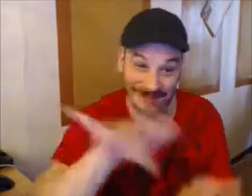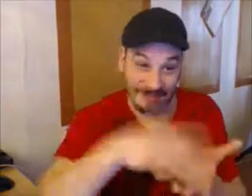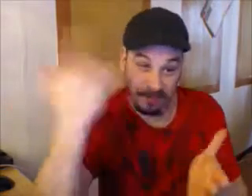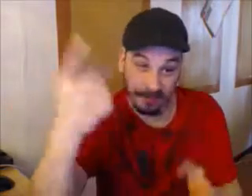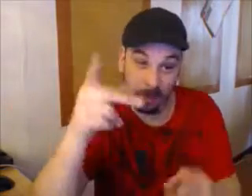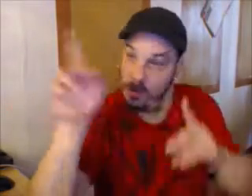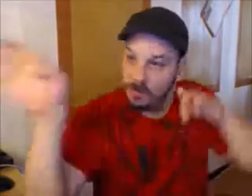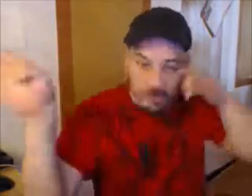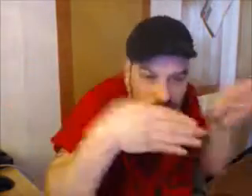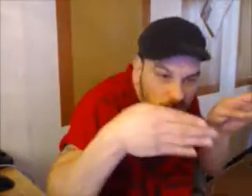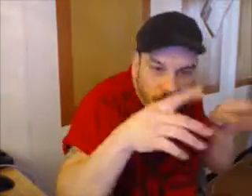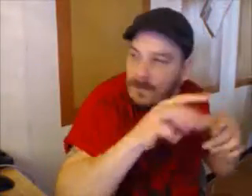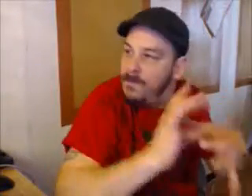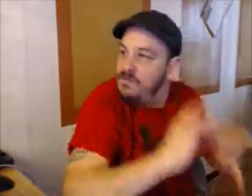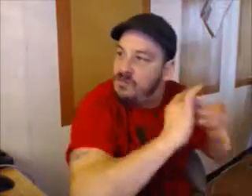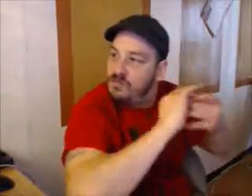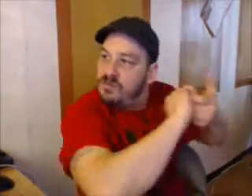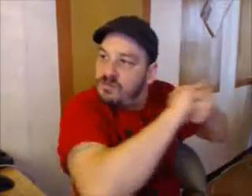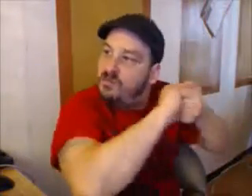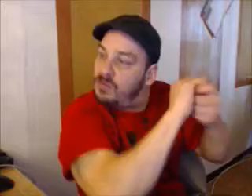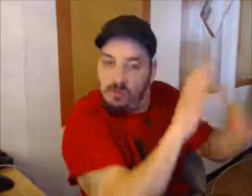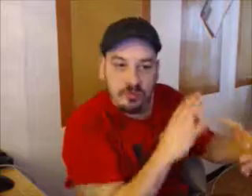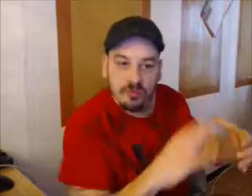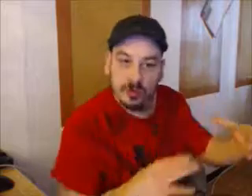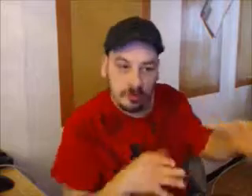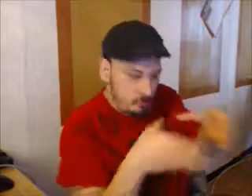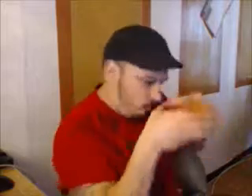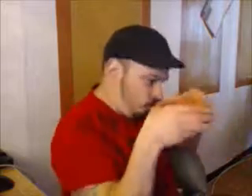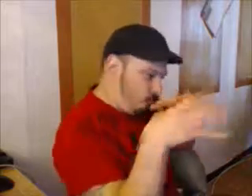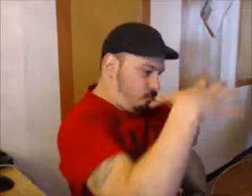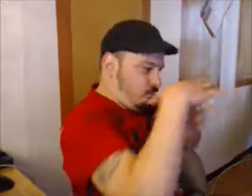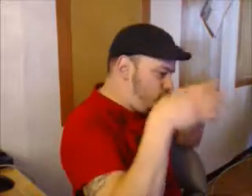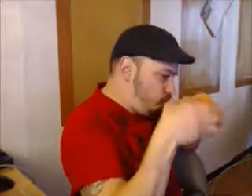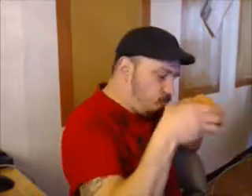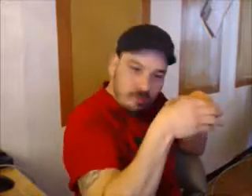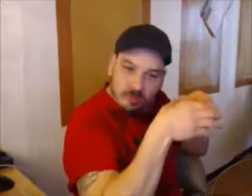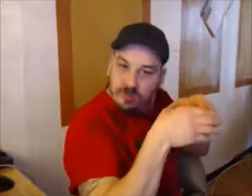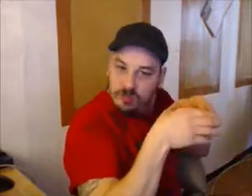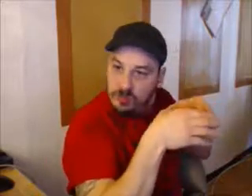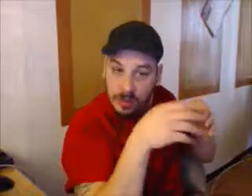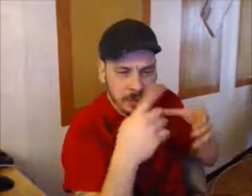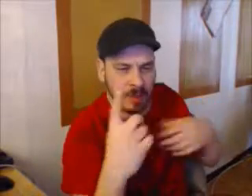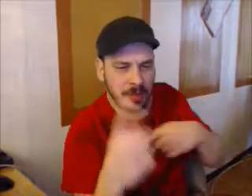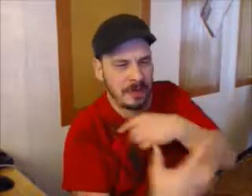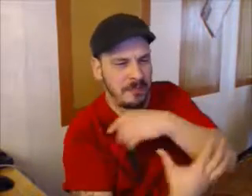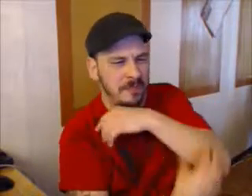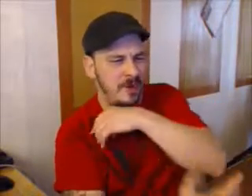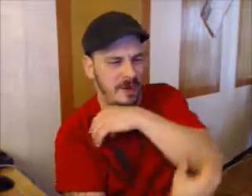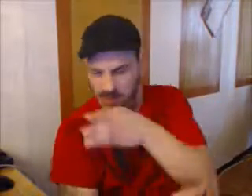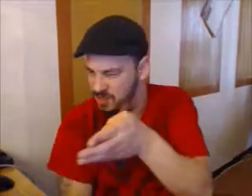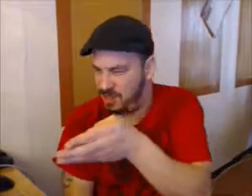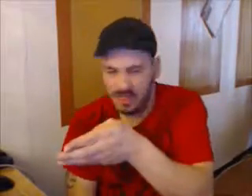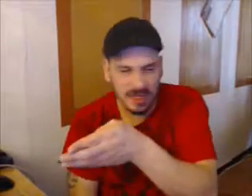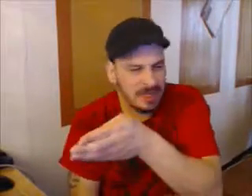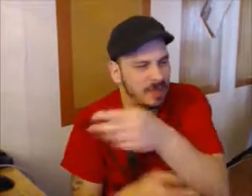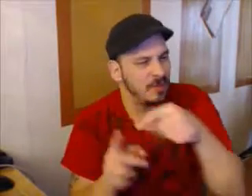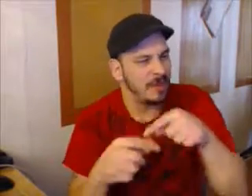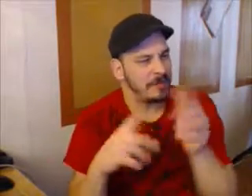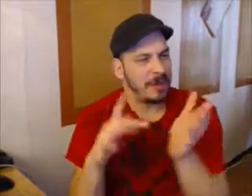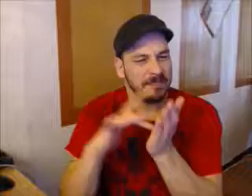than in the group prior to that, which was seen as unwilling to make a deal, sort of more hardline conservative? Is